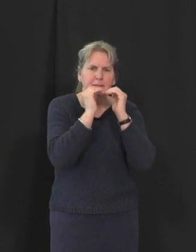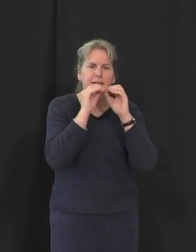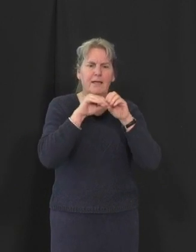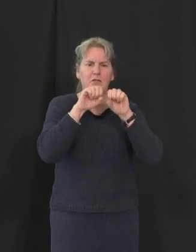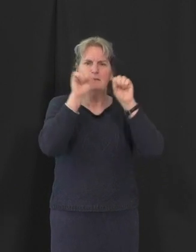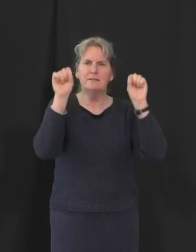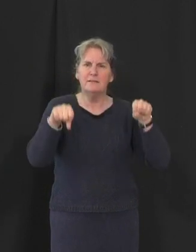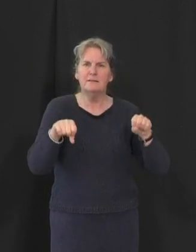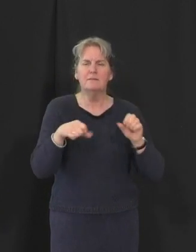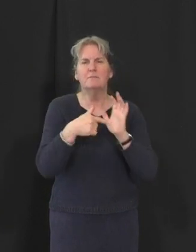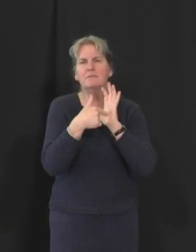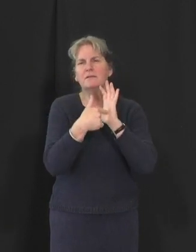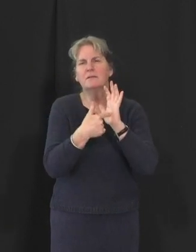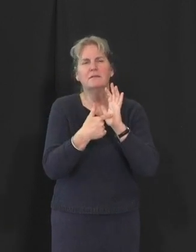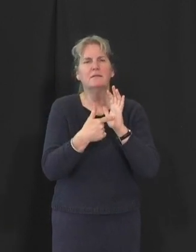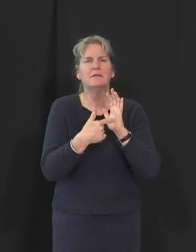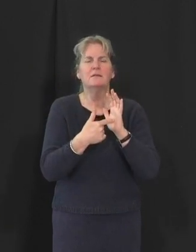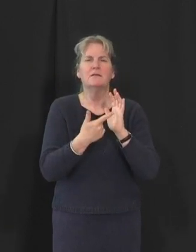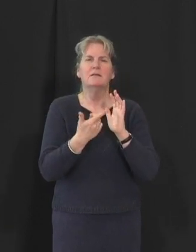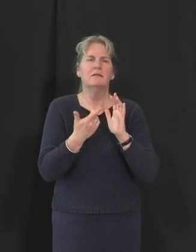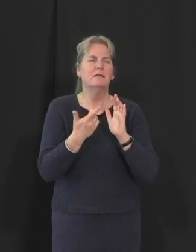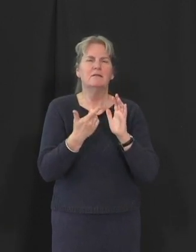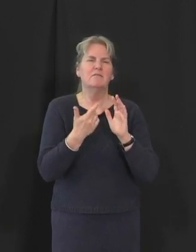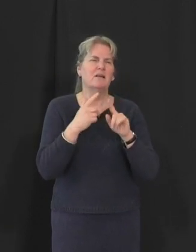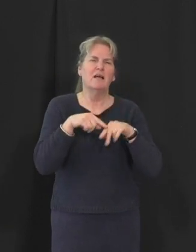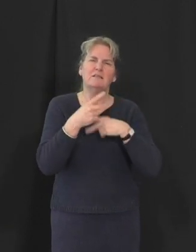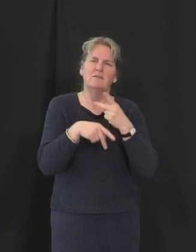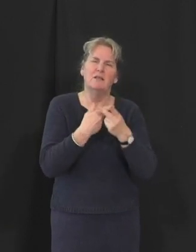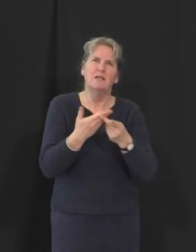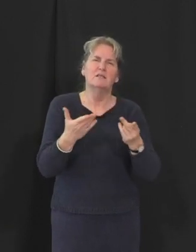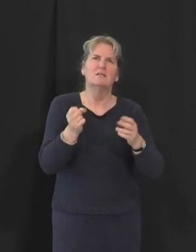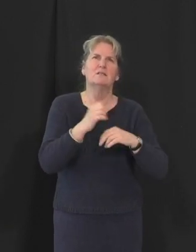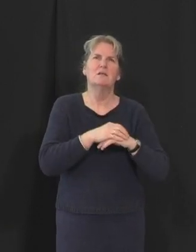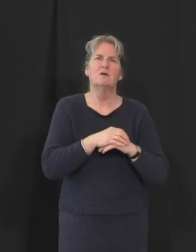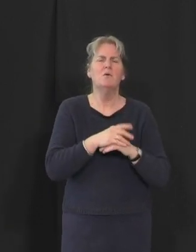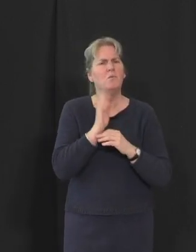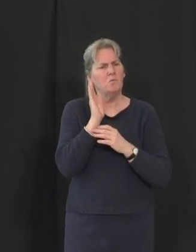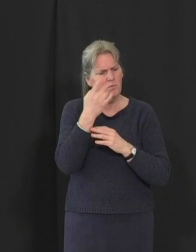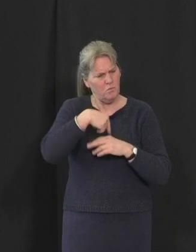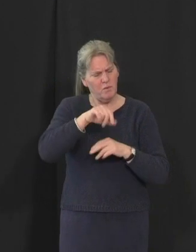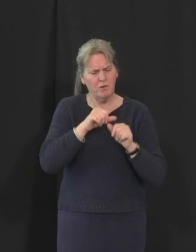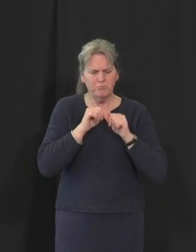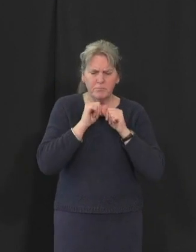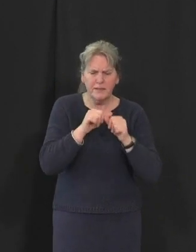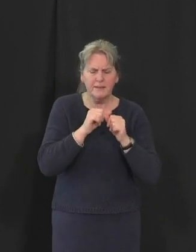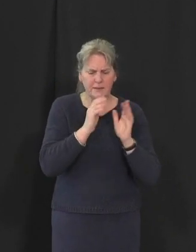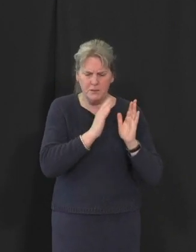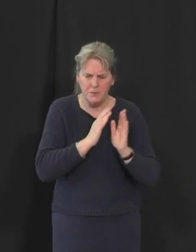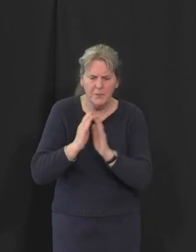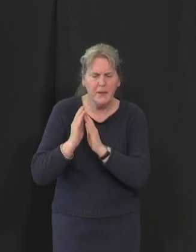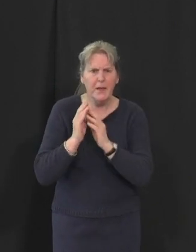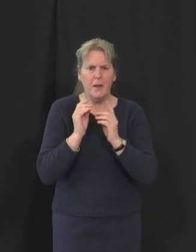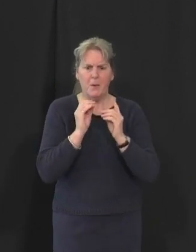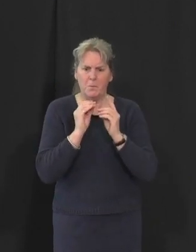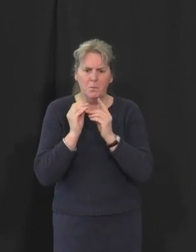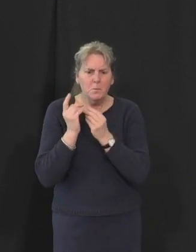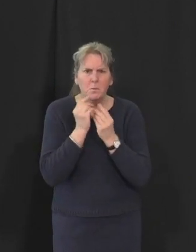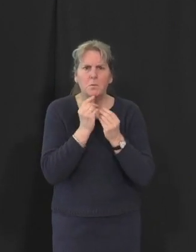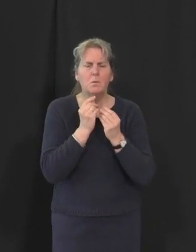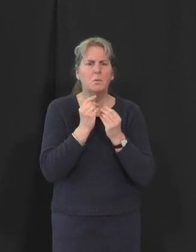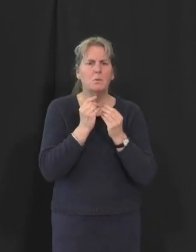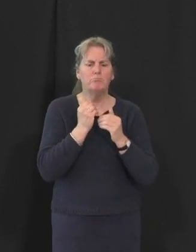system, including for rural. So I think it's a matter of continued planning to get us